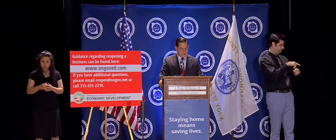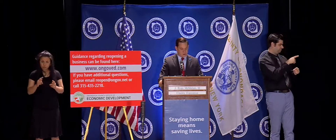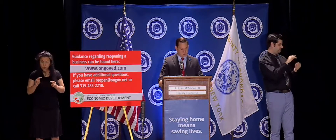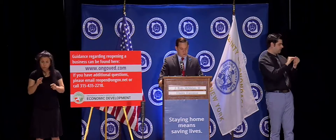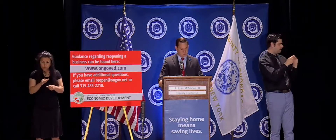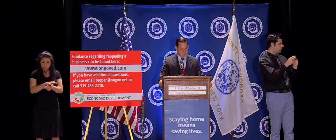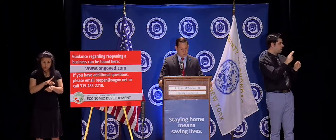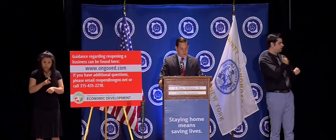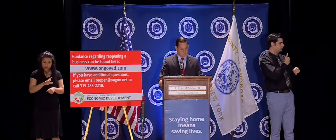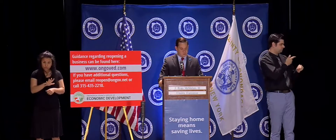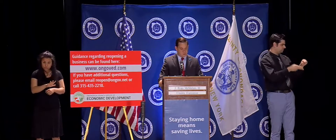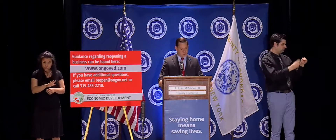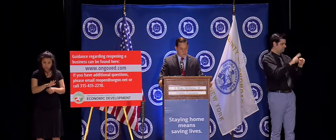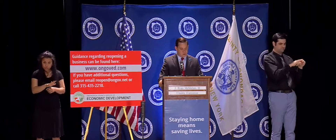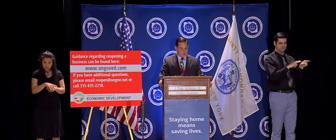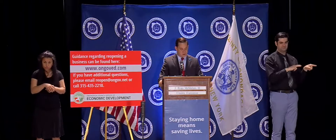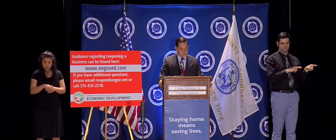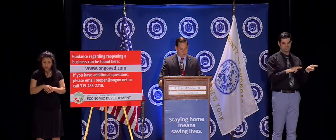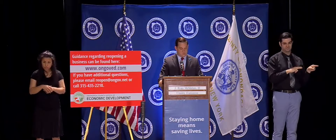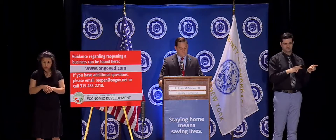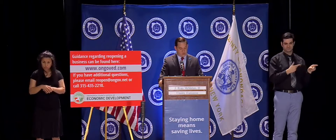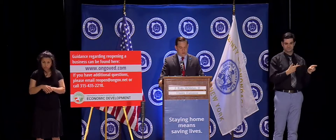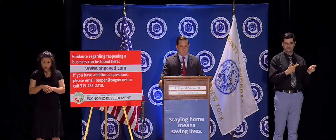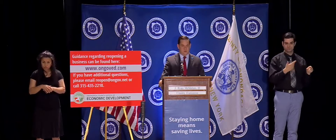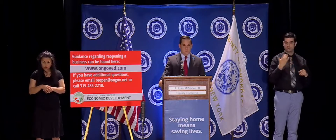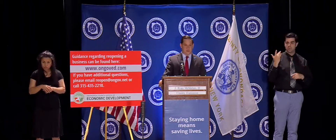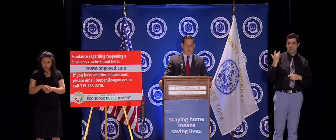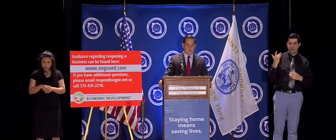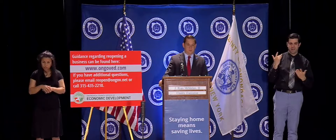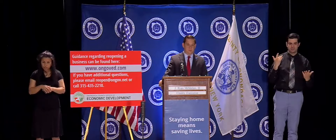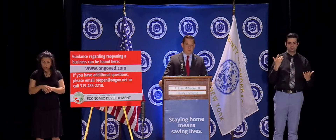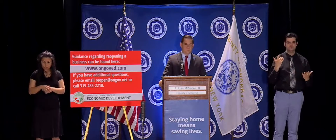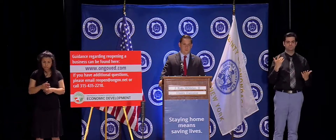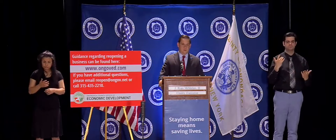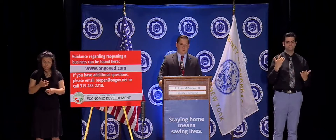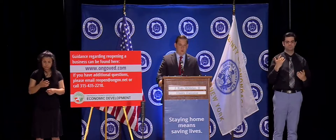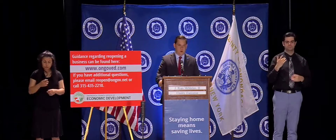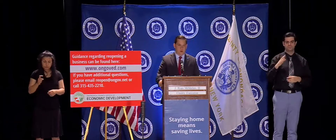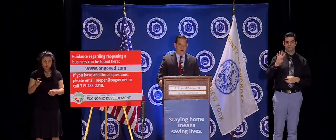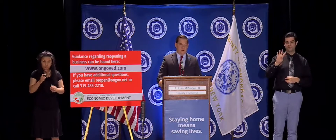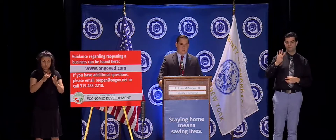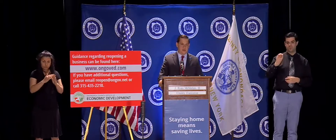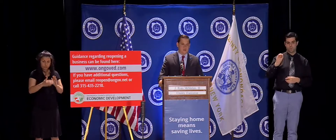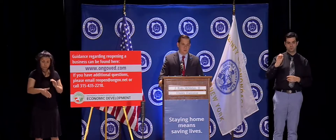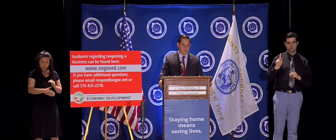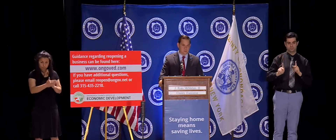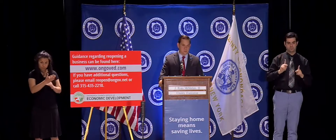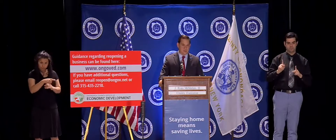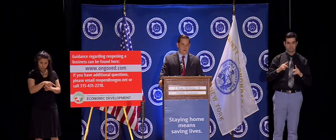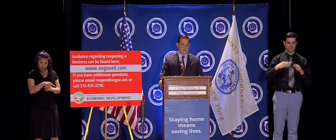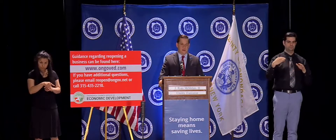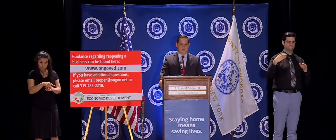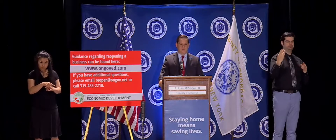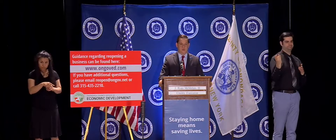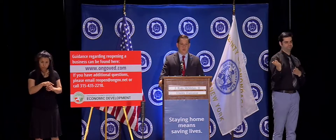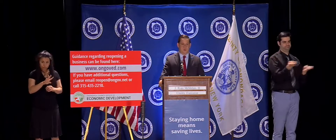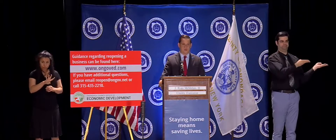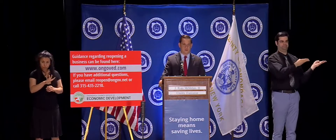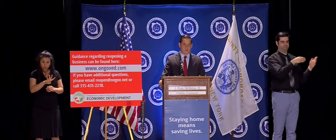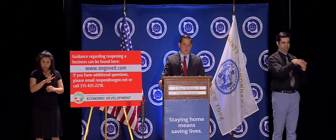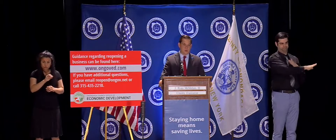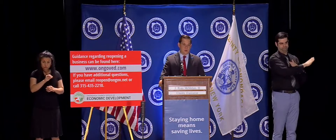Why do we know this? We know this because we have 40 individuals now. 40 out of the 82. 82 minus